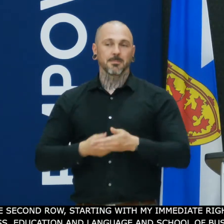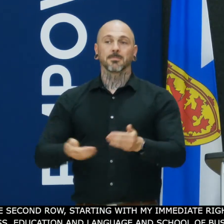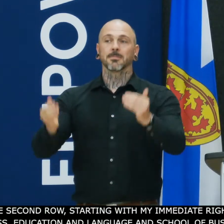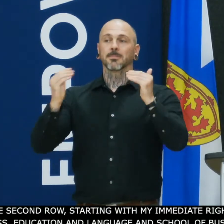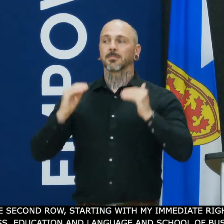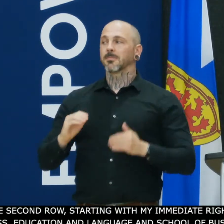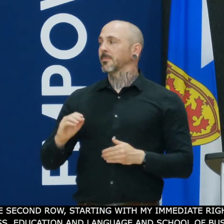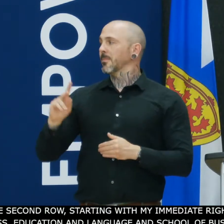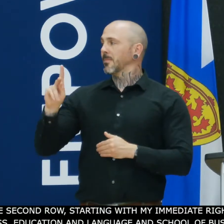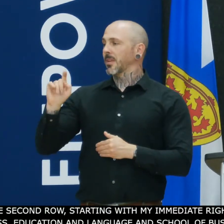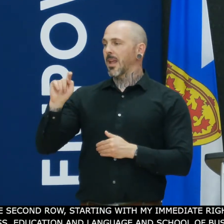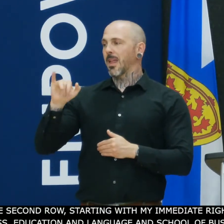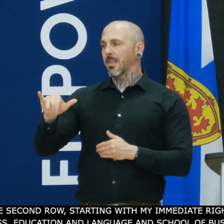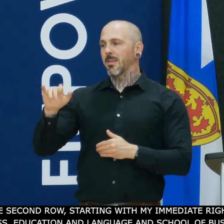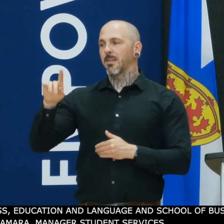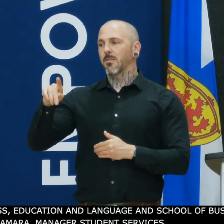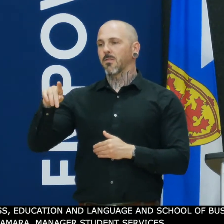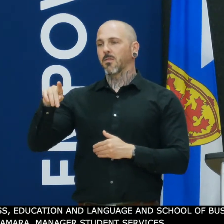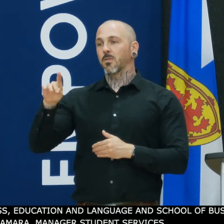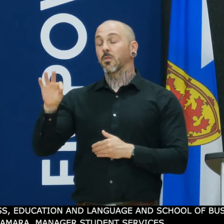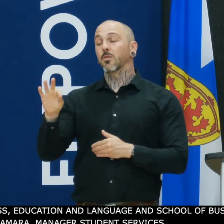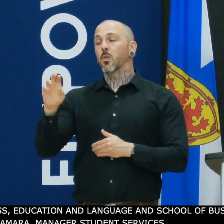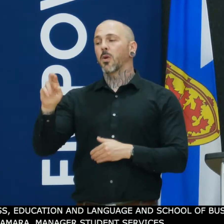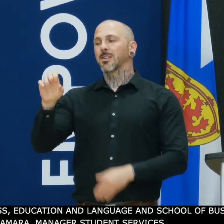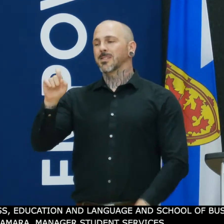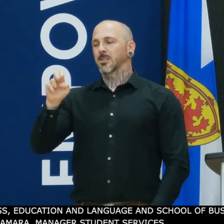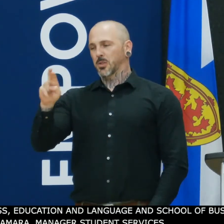Kathy Forrester, Assistant Registrar.